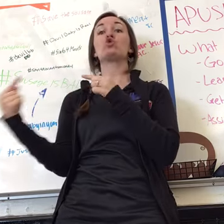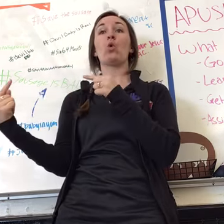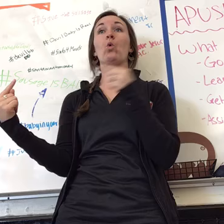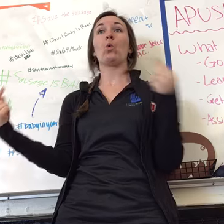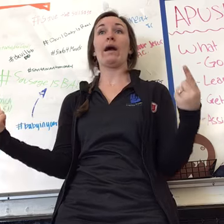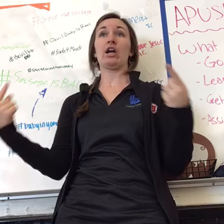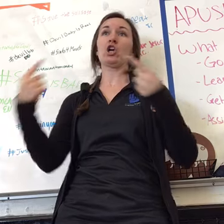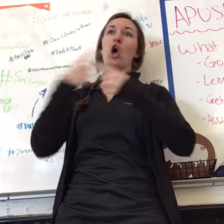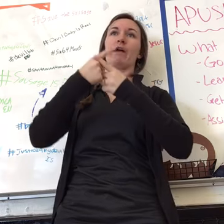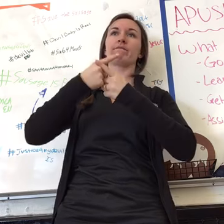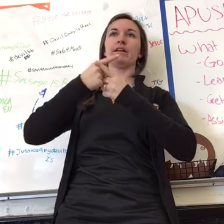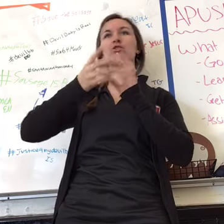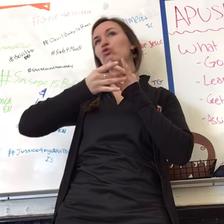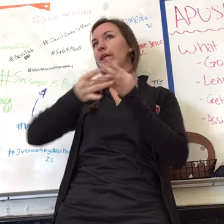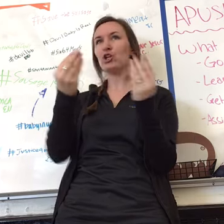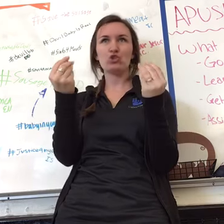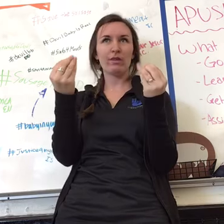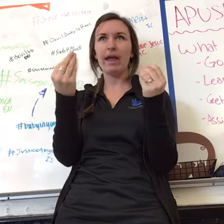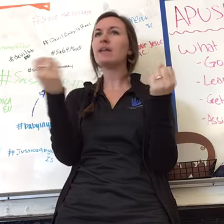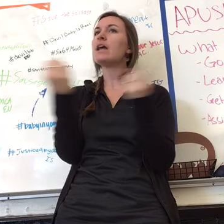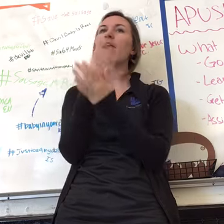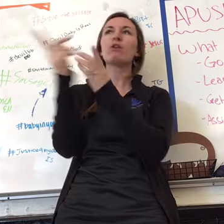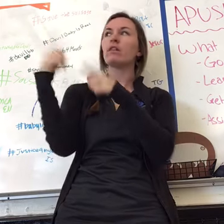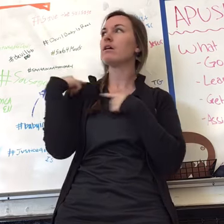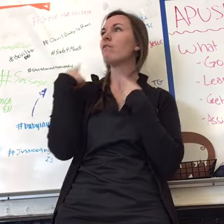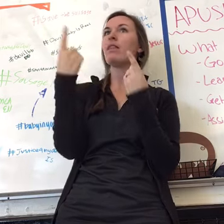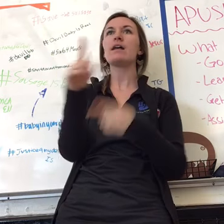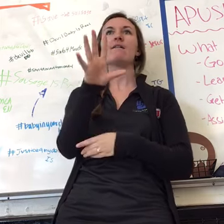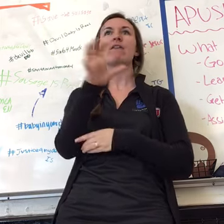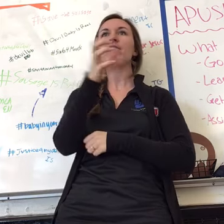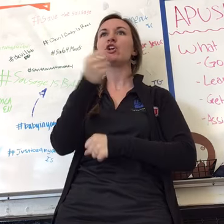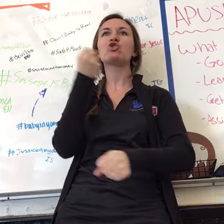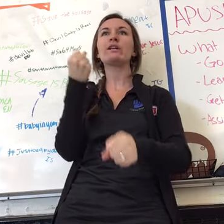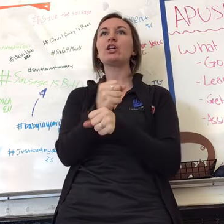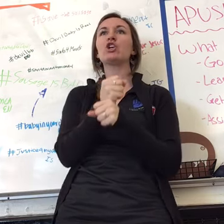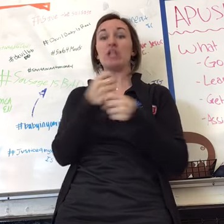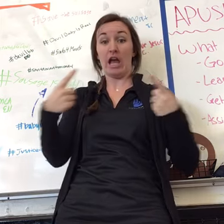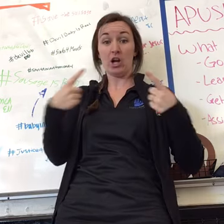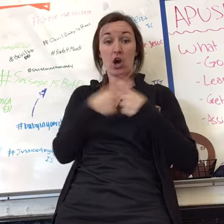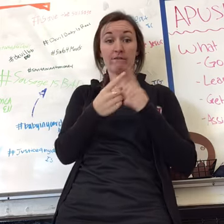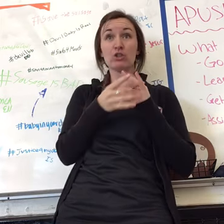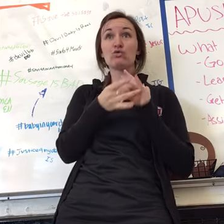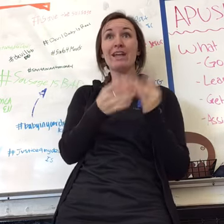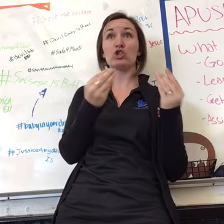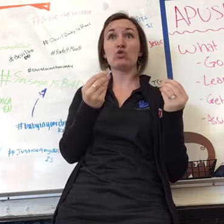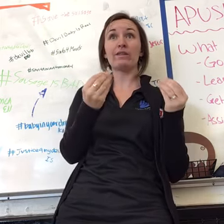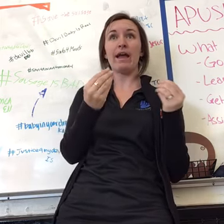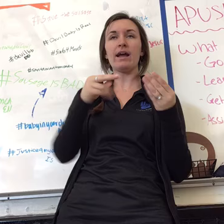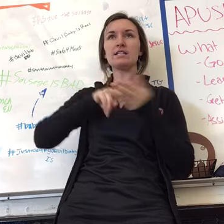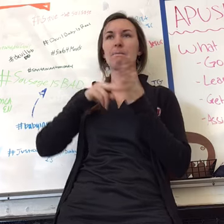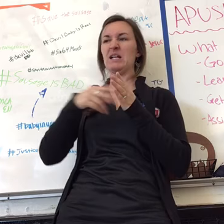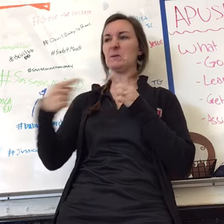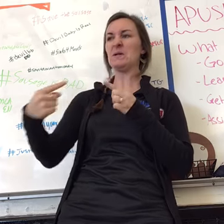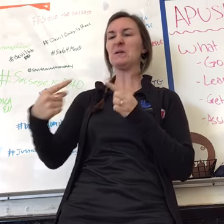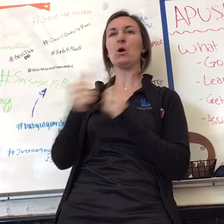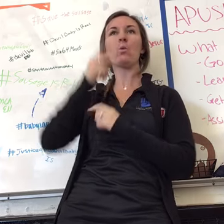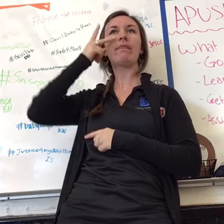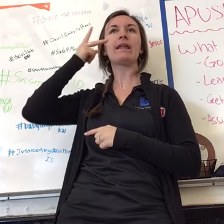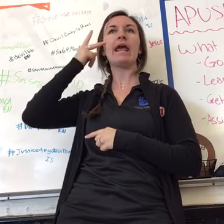we've heard about for the last 500 years. Conflict over land causes conflict with natives, which causes us to both hate each other. Okay?